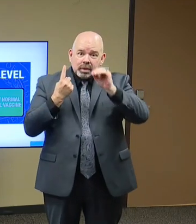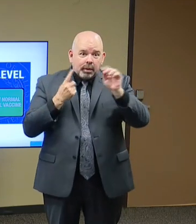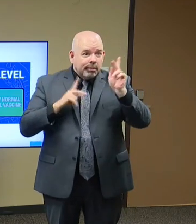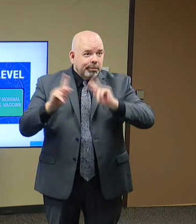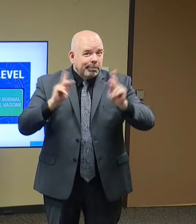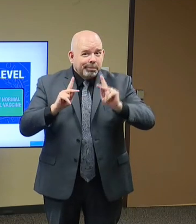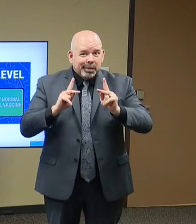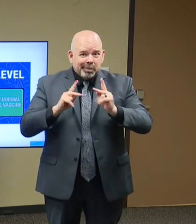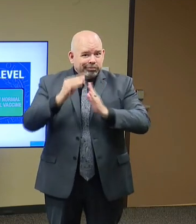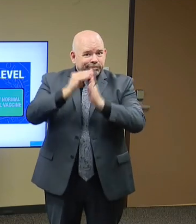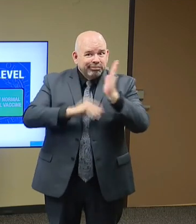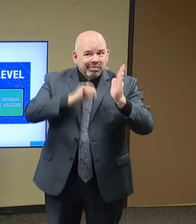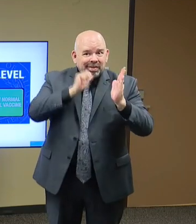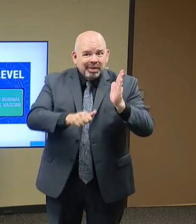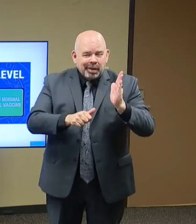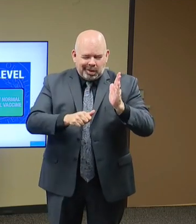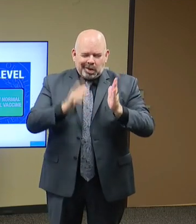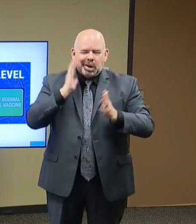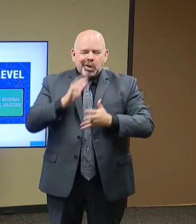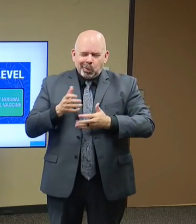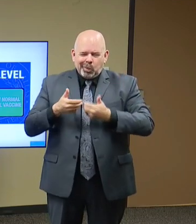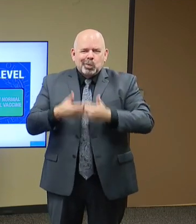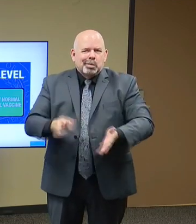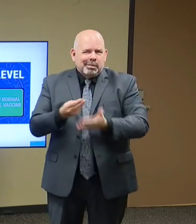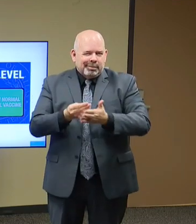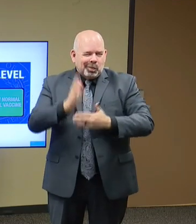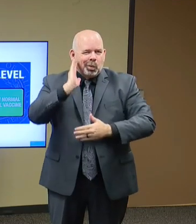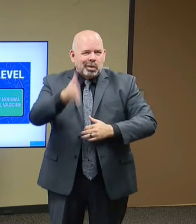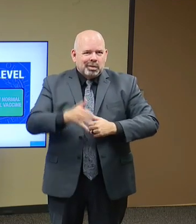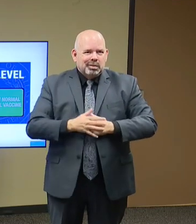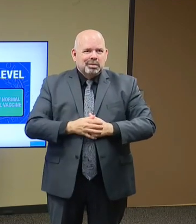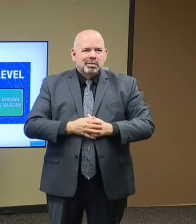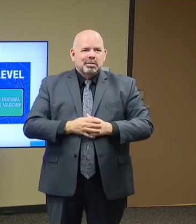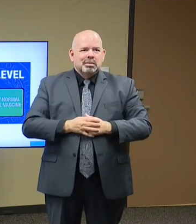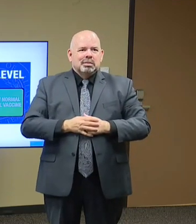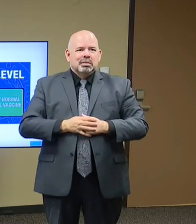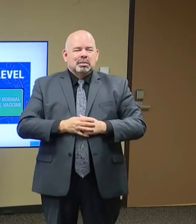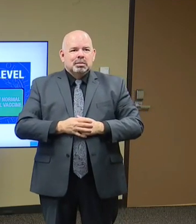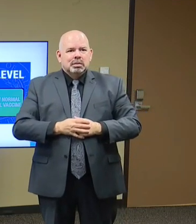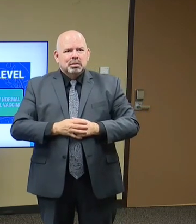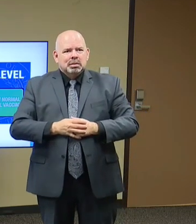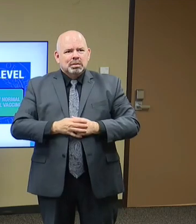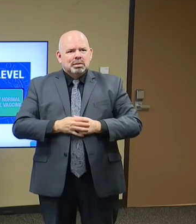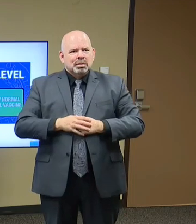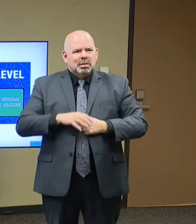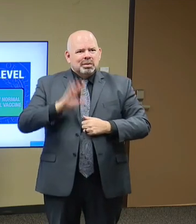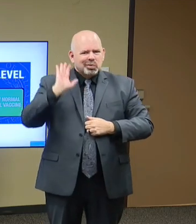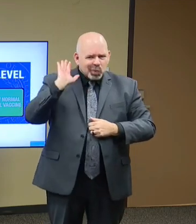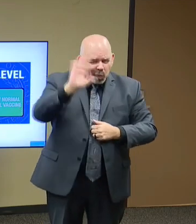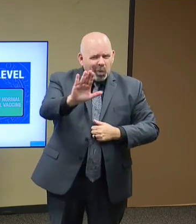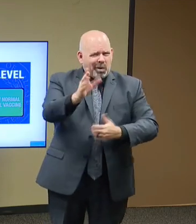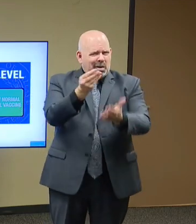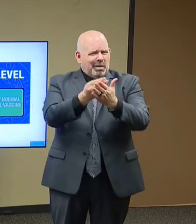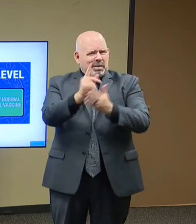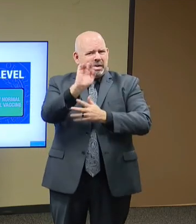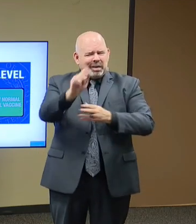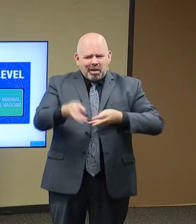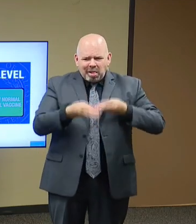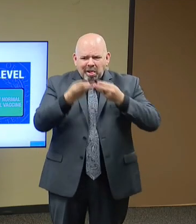our community. So we just cannot afford to do that. It's your tax dollars that you send to Washington. Let's make sure we get it back